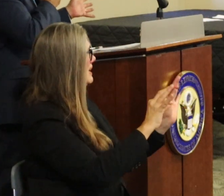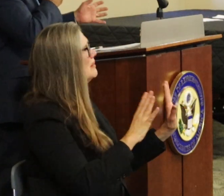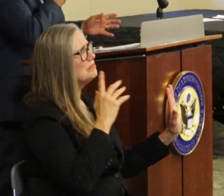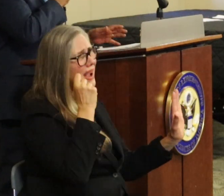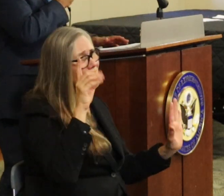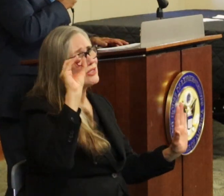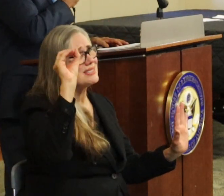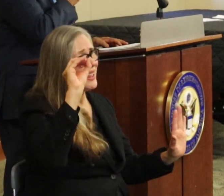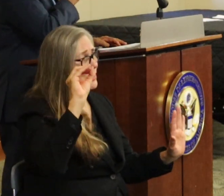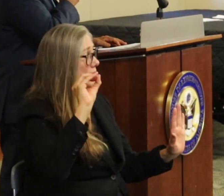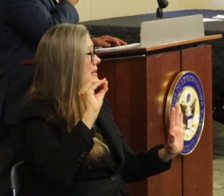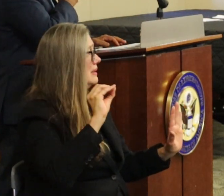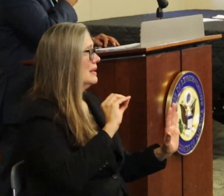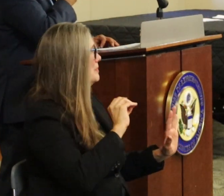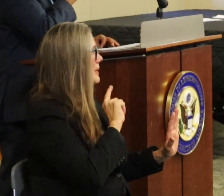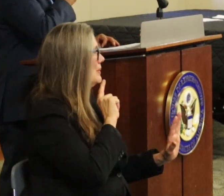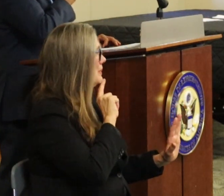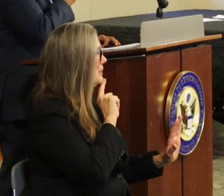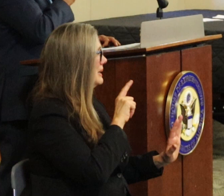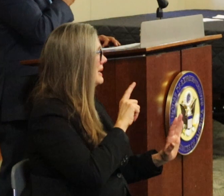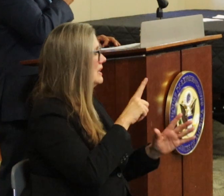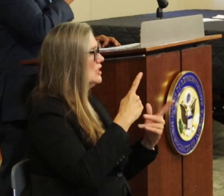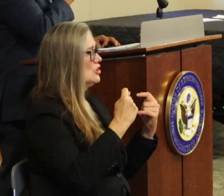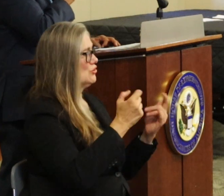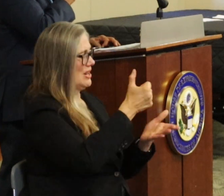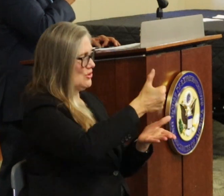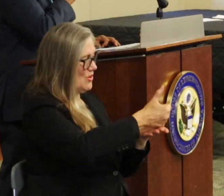too. But at the end of the day, it's just really trying to help